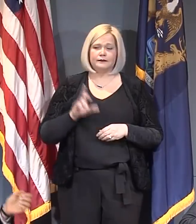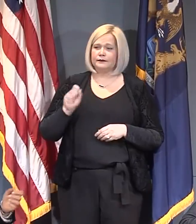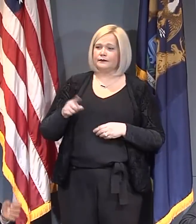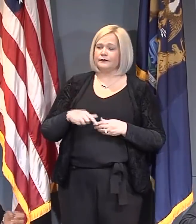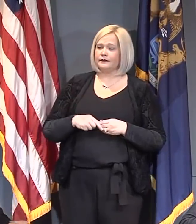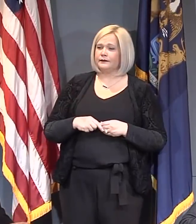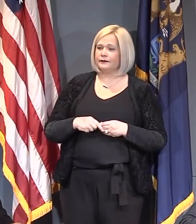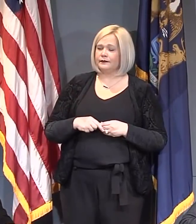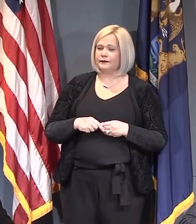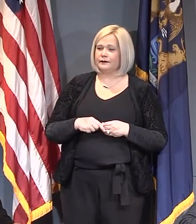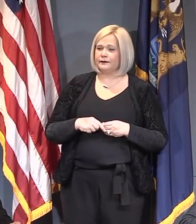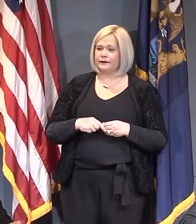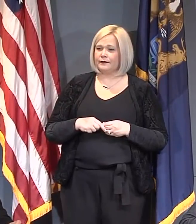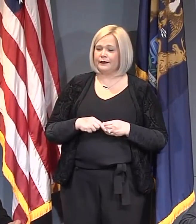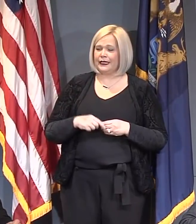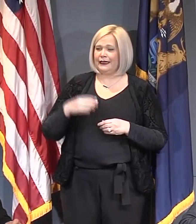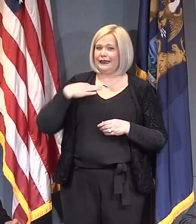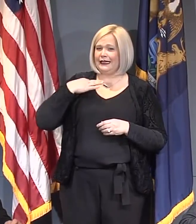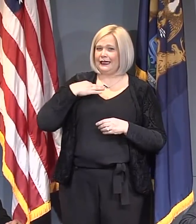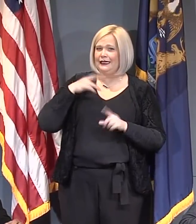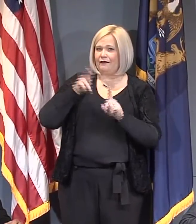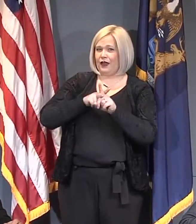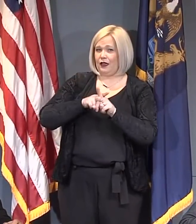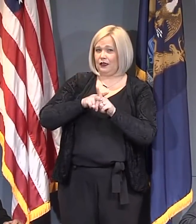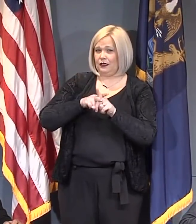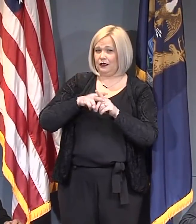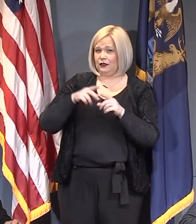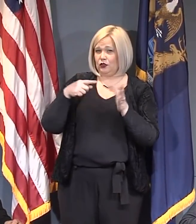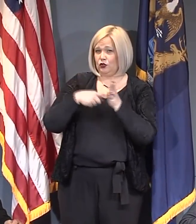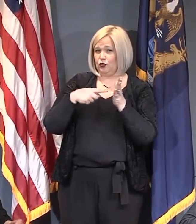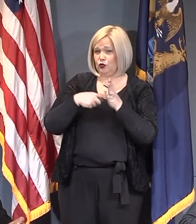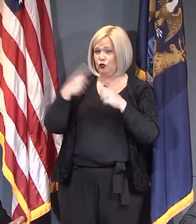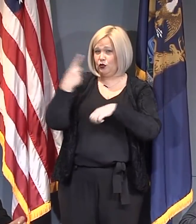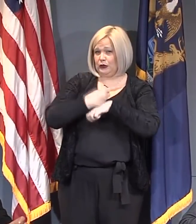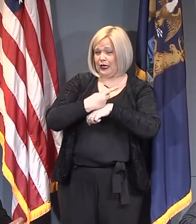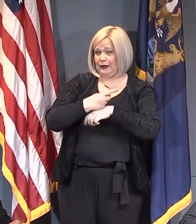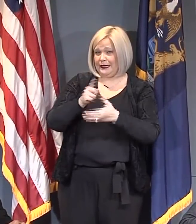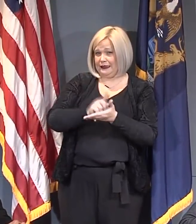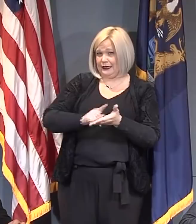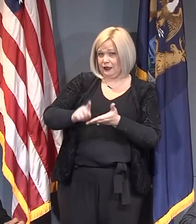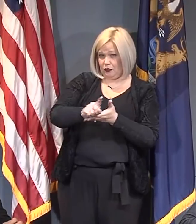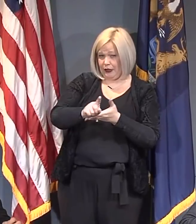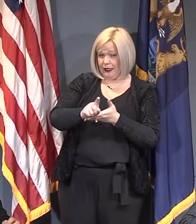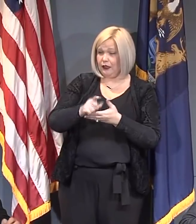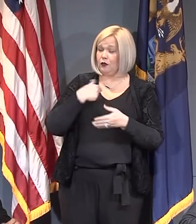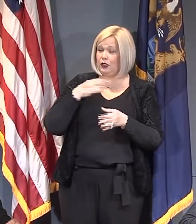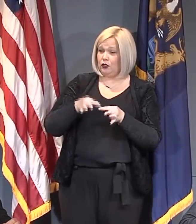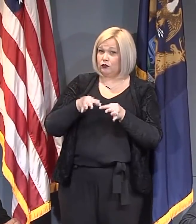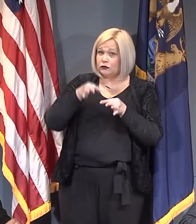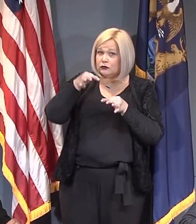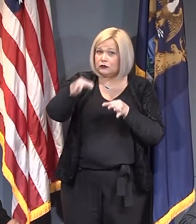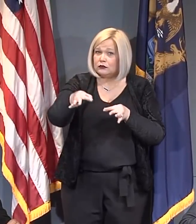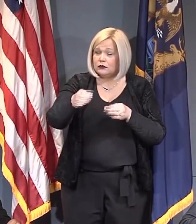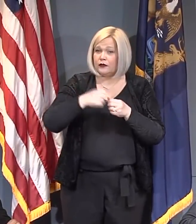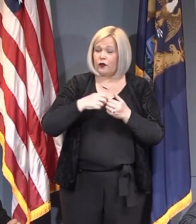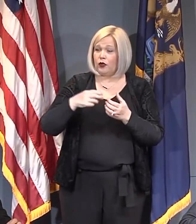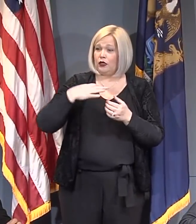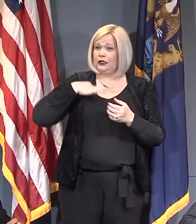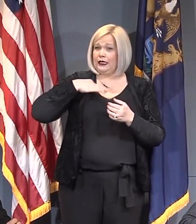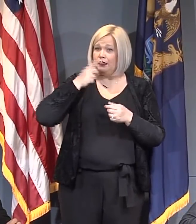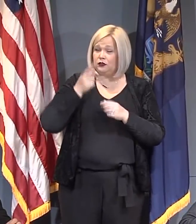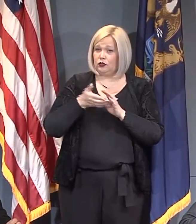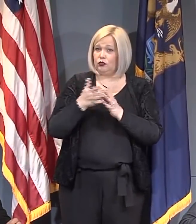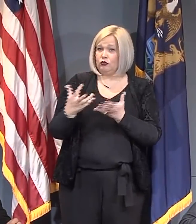Governor, the candidate filing deadline is next week. Are you considering extending the timeline for candidates to get signatures?